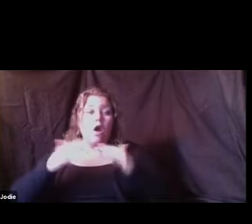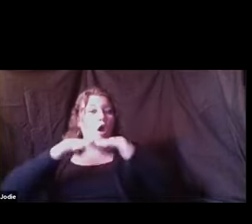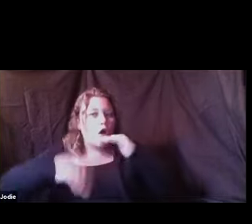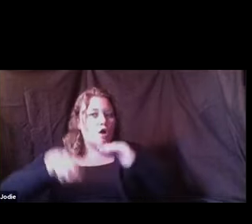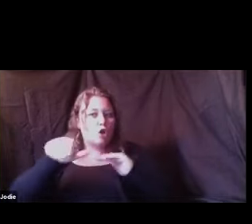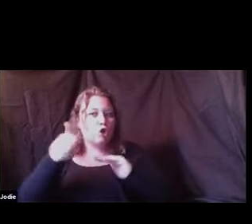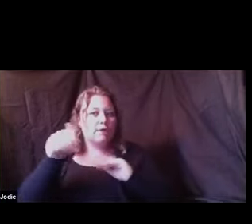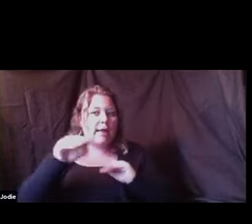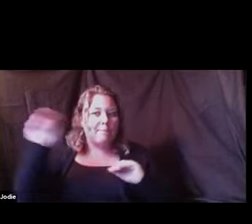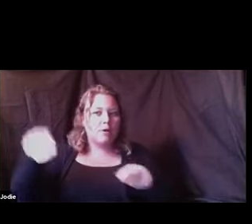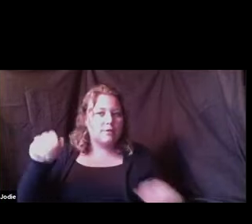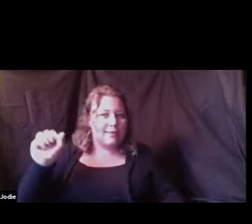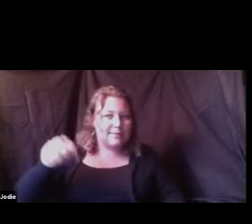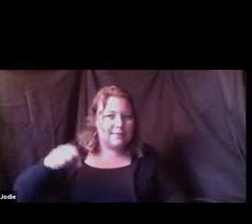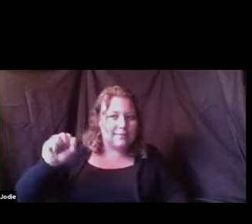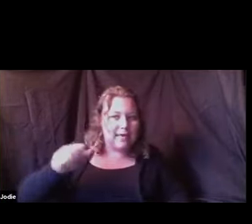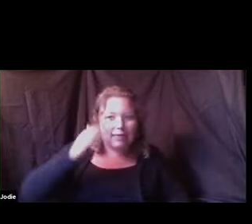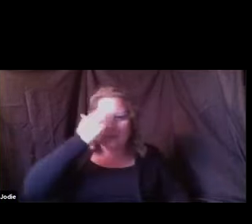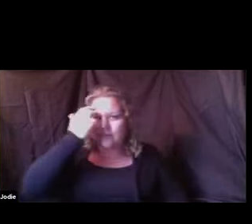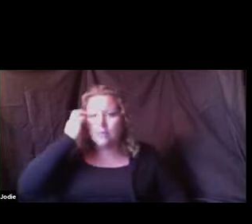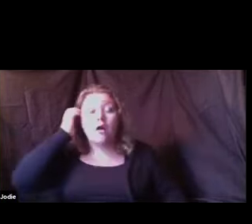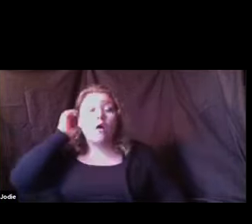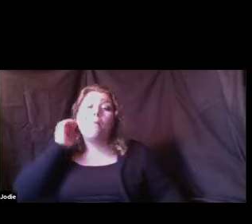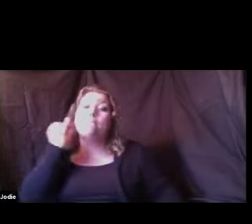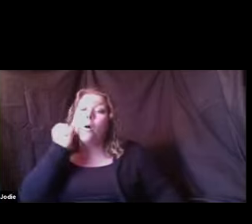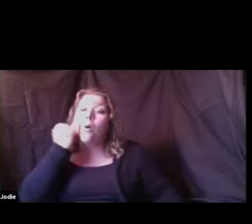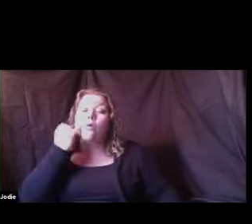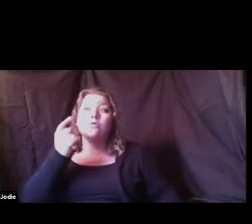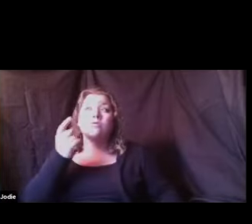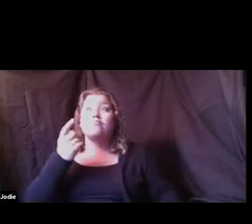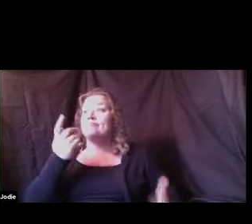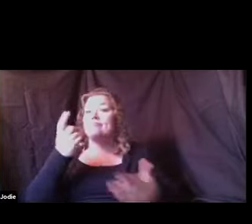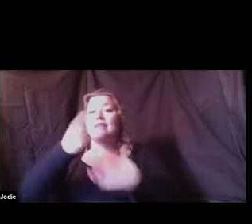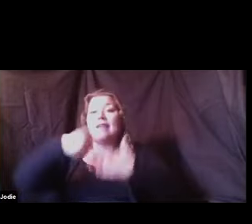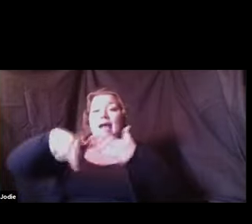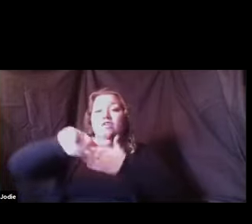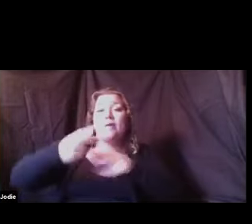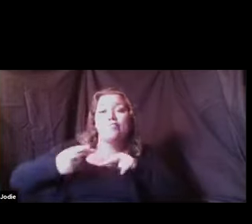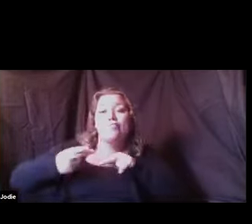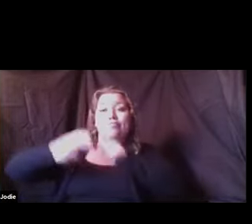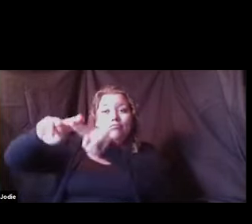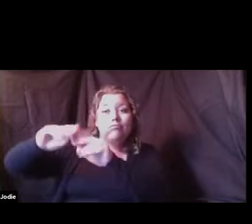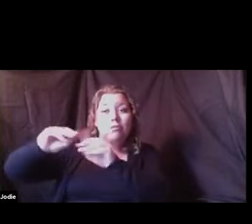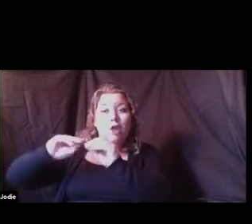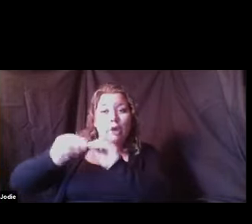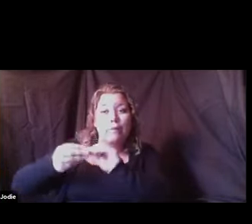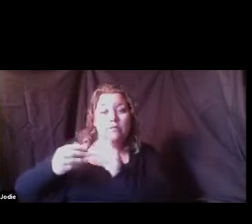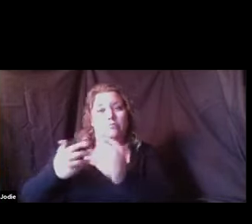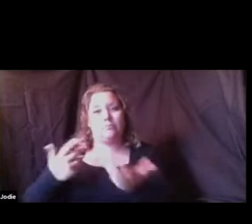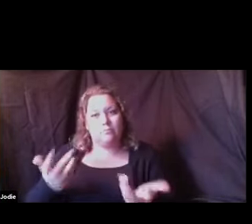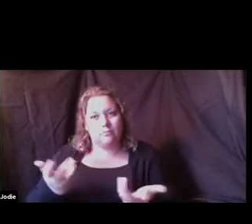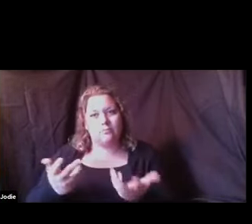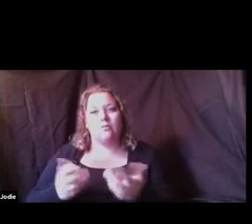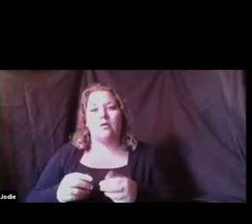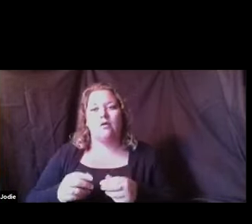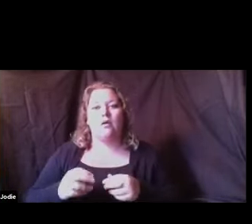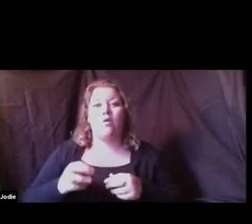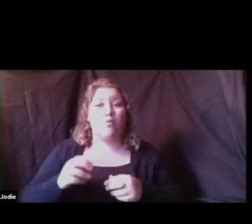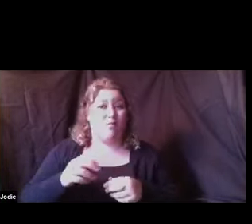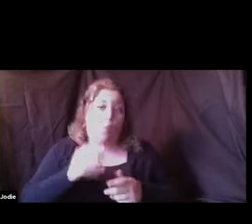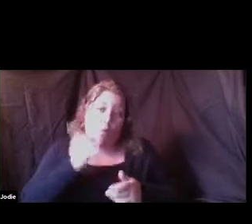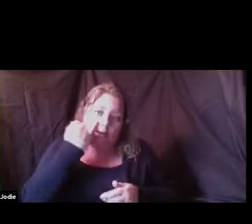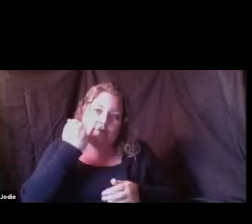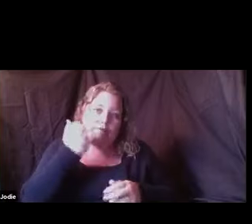population, but if we increase significantly from one week to the next, especially if it's, not a decrease